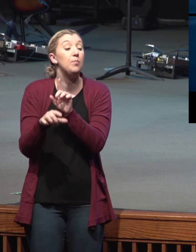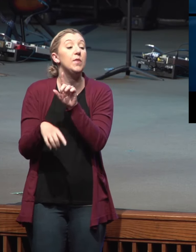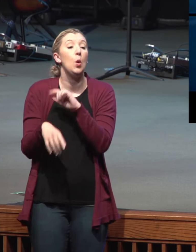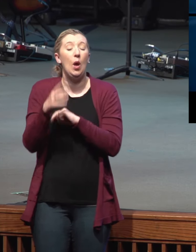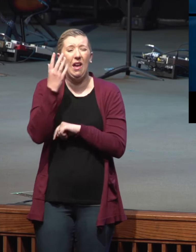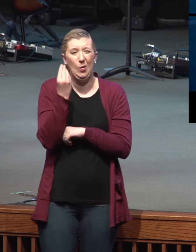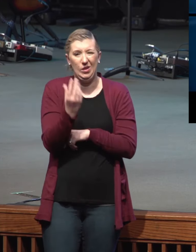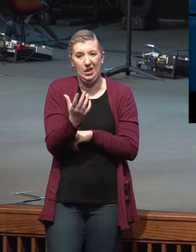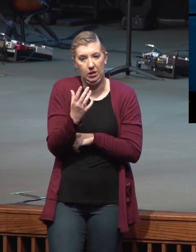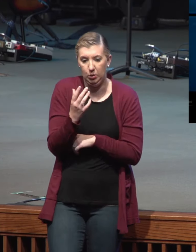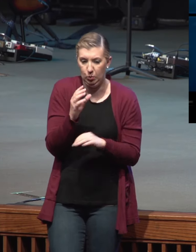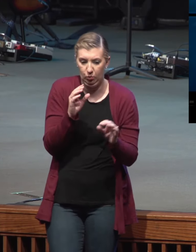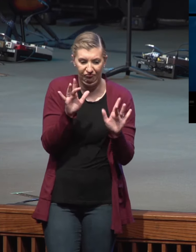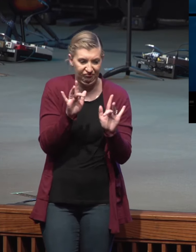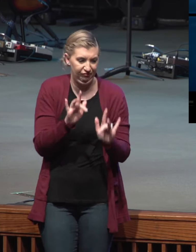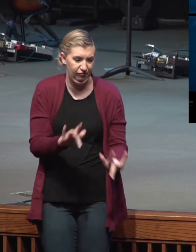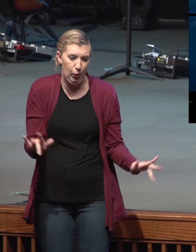tell you,